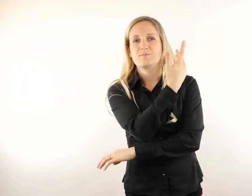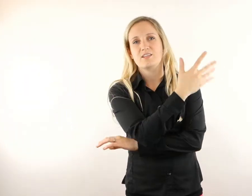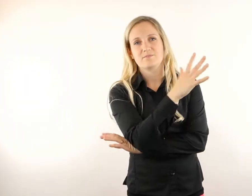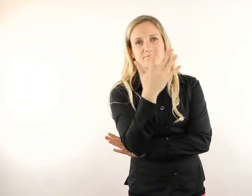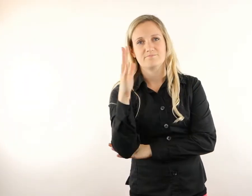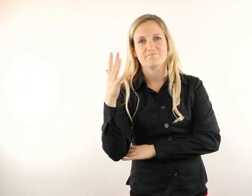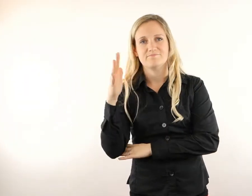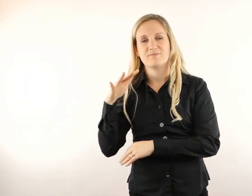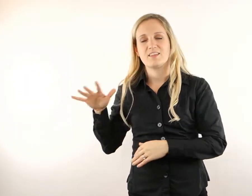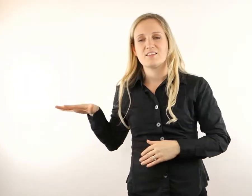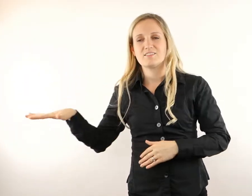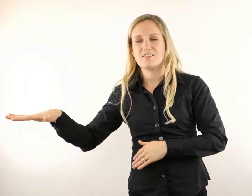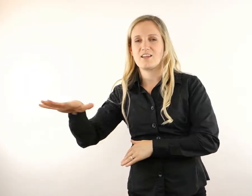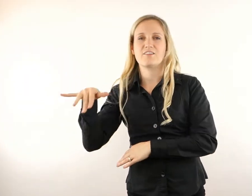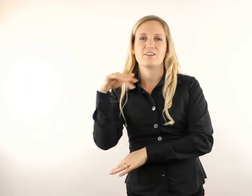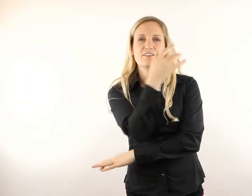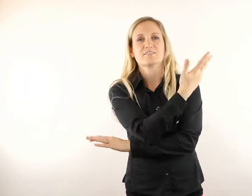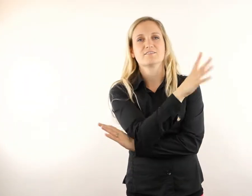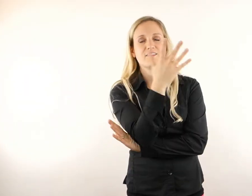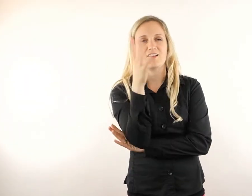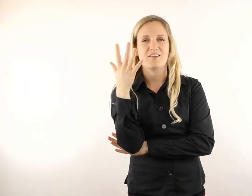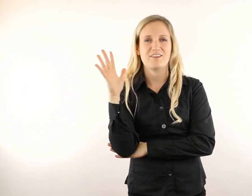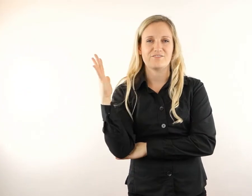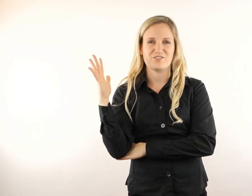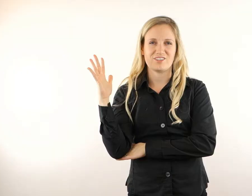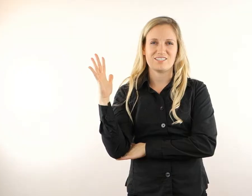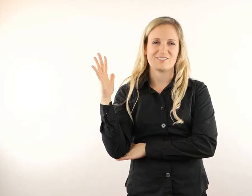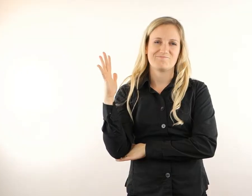Gethsemane, to the area of the trees.